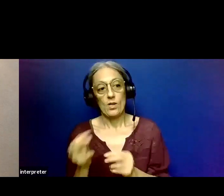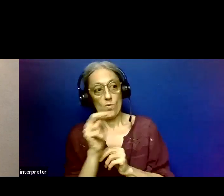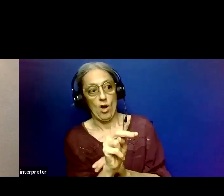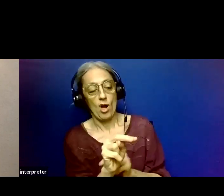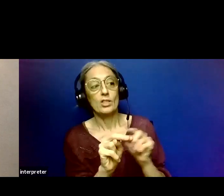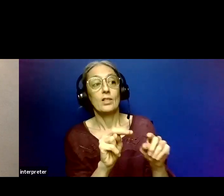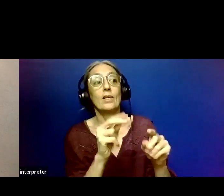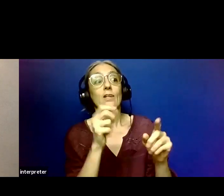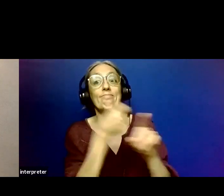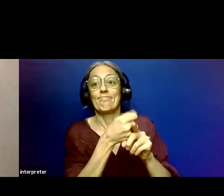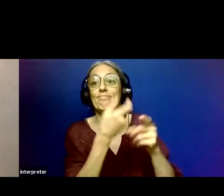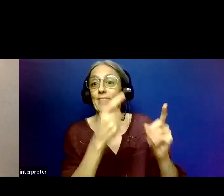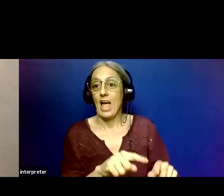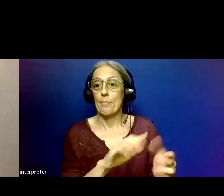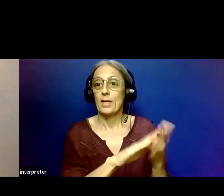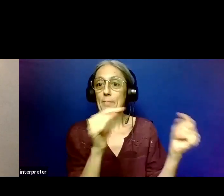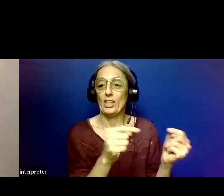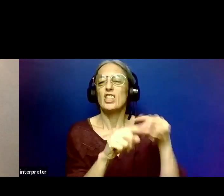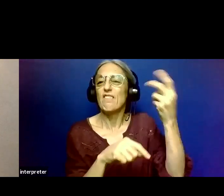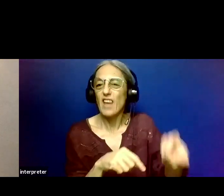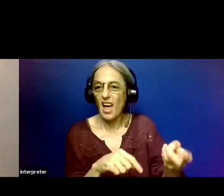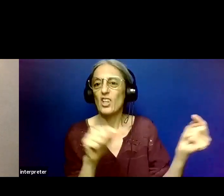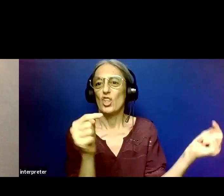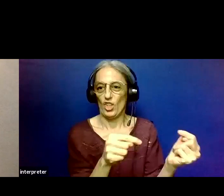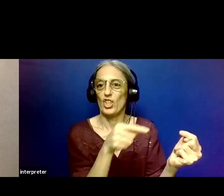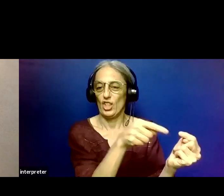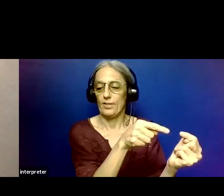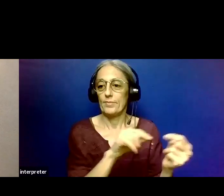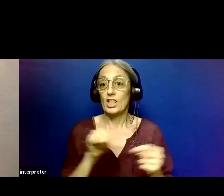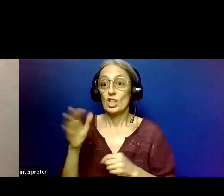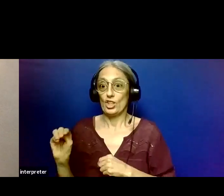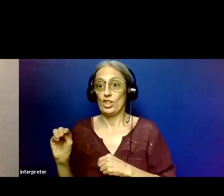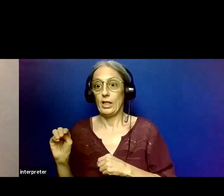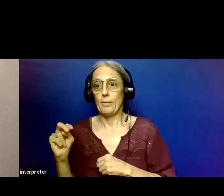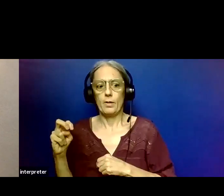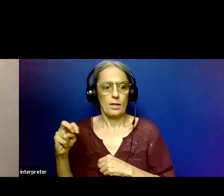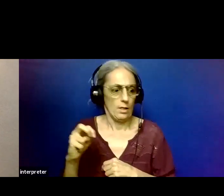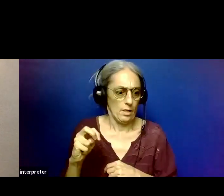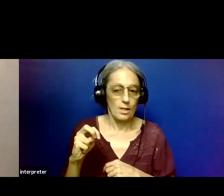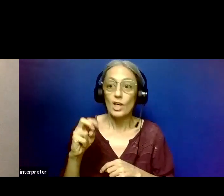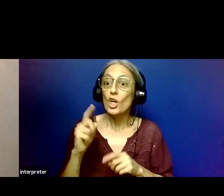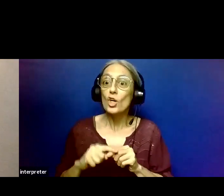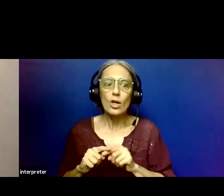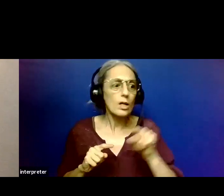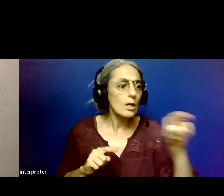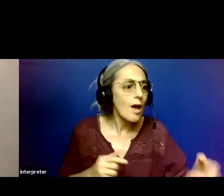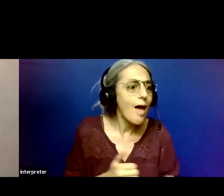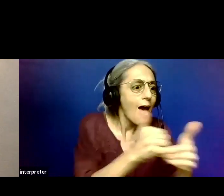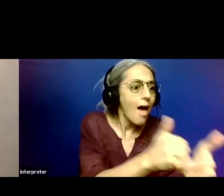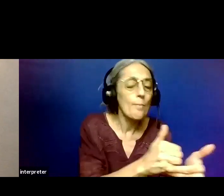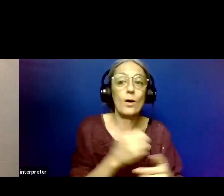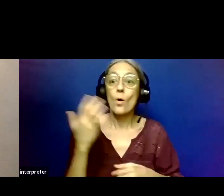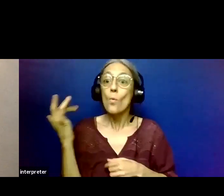had fallen and was hurt. And Jim couldn't get to her because the playground had wood